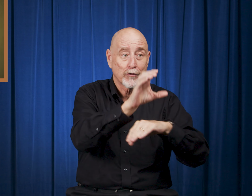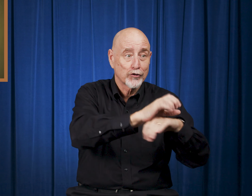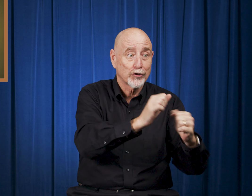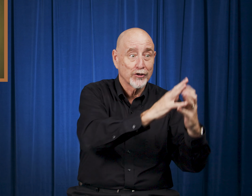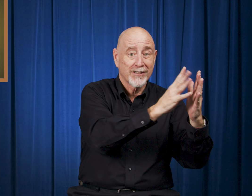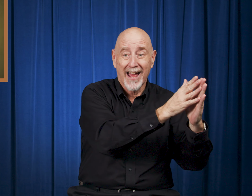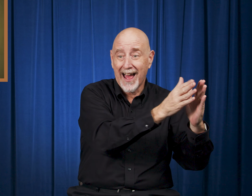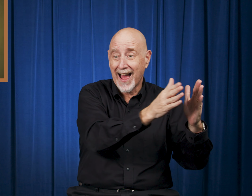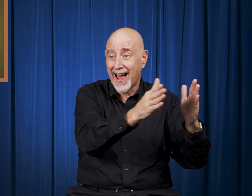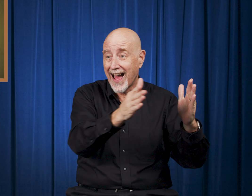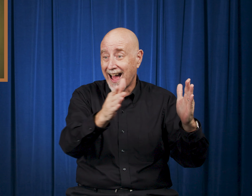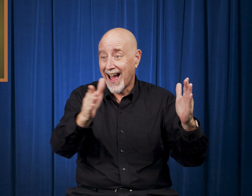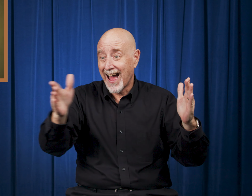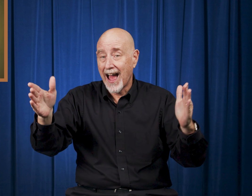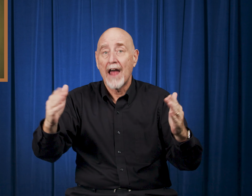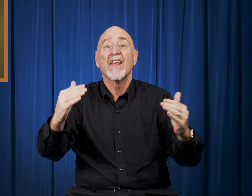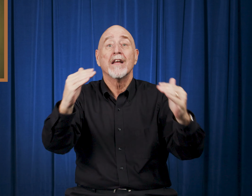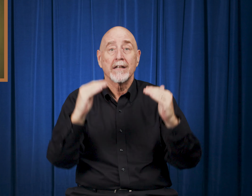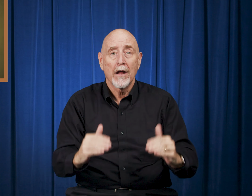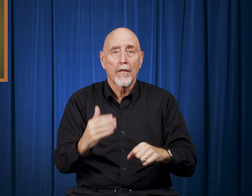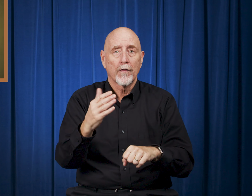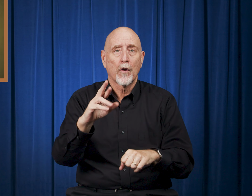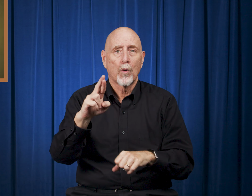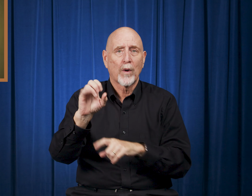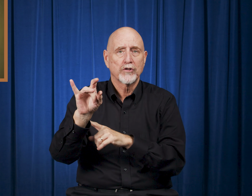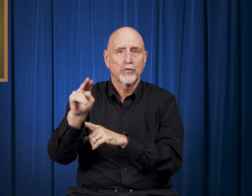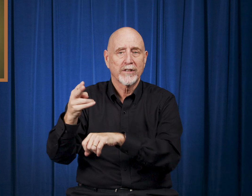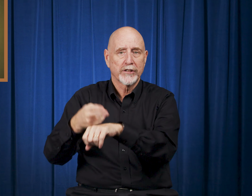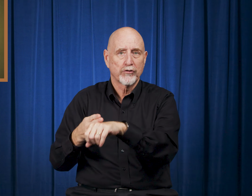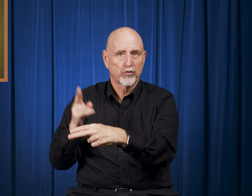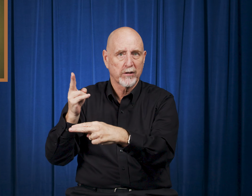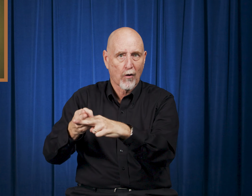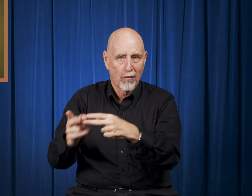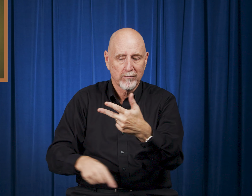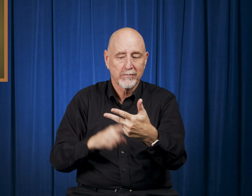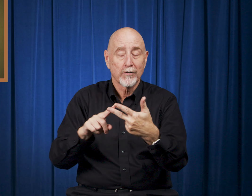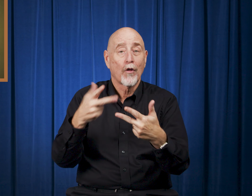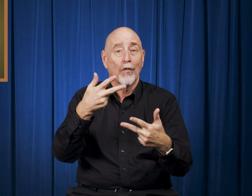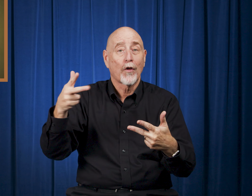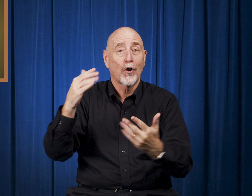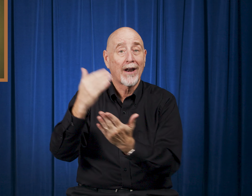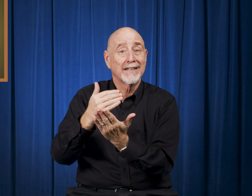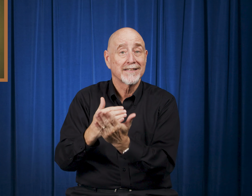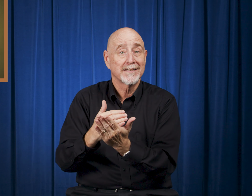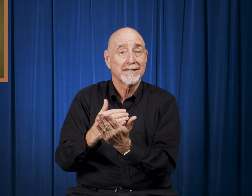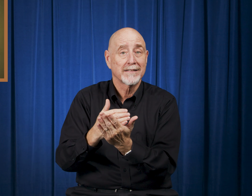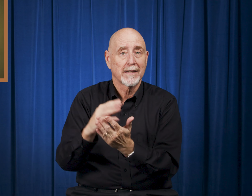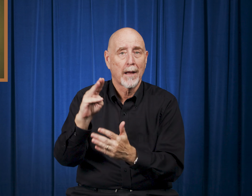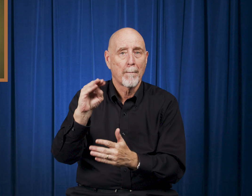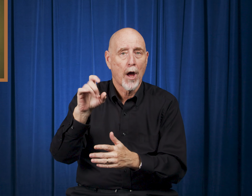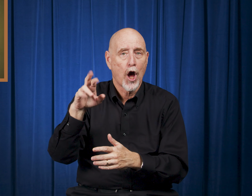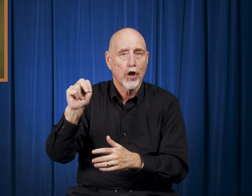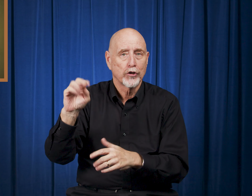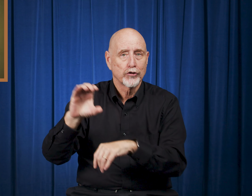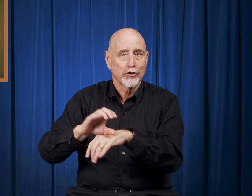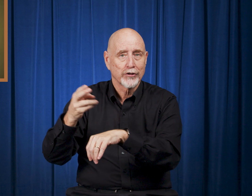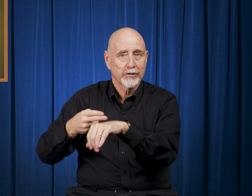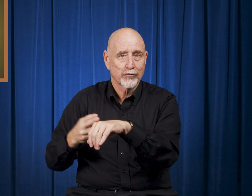And then we'll look at what is called restoration history, followed by a third lesson of modern church